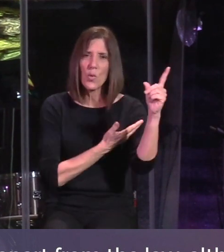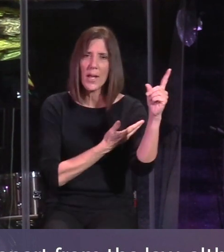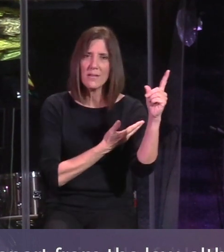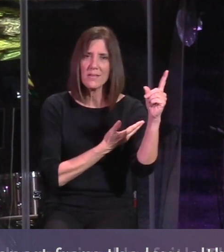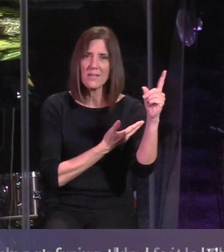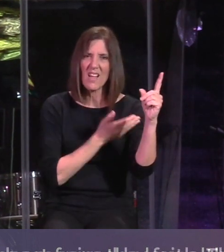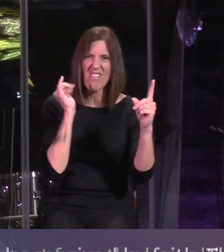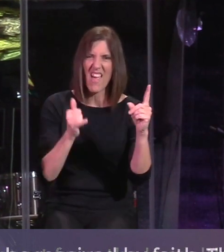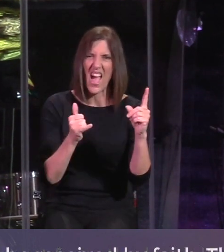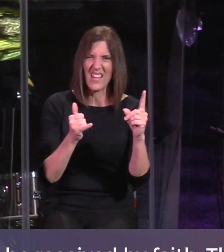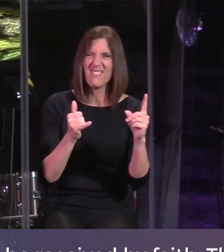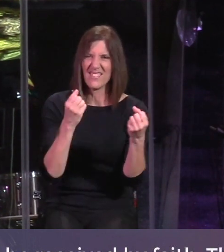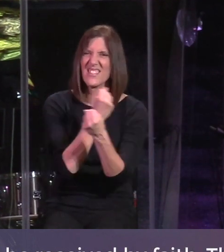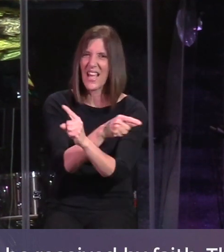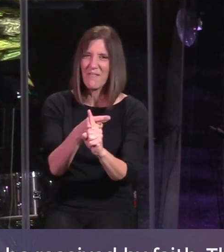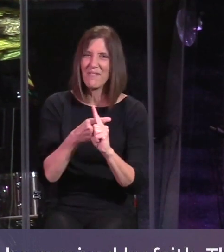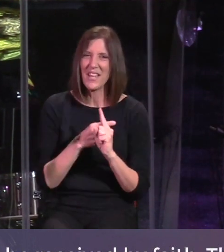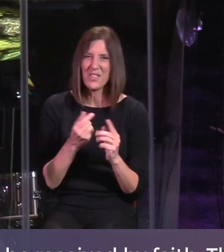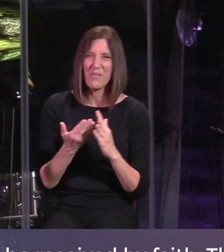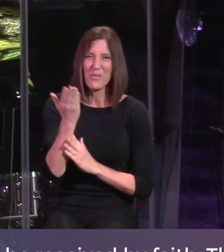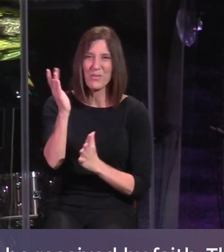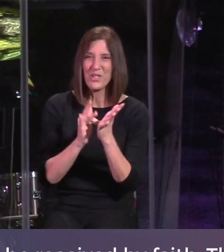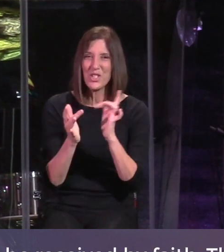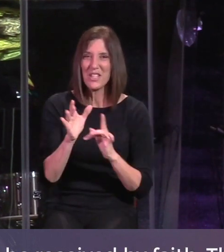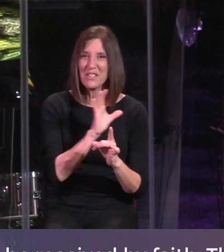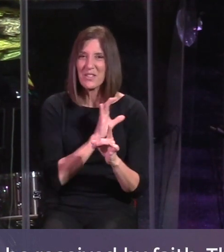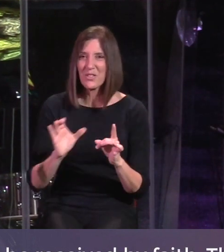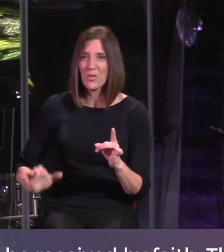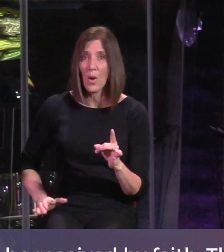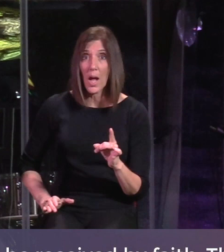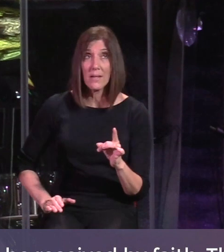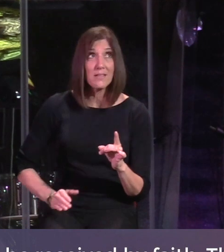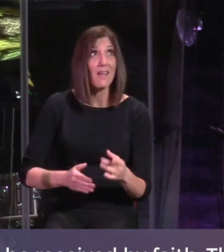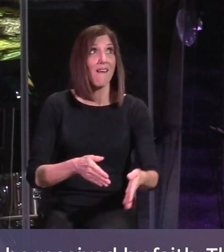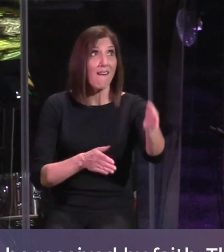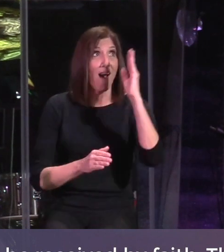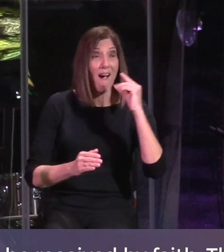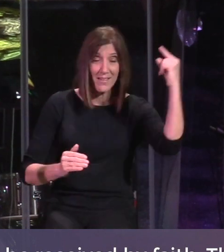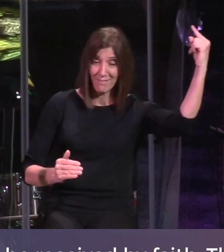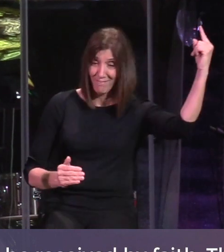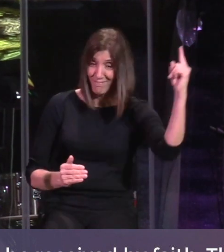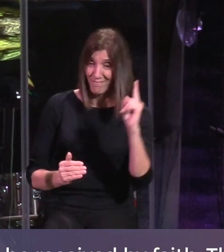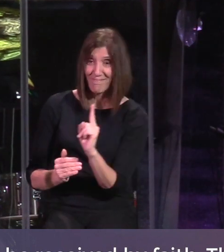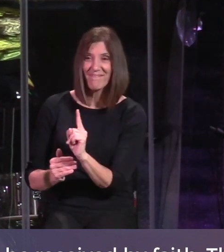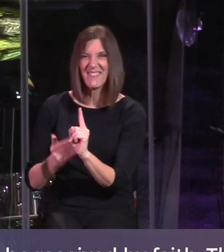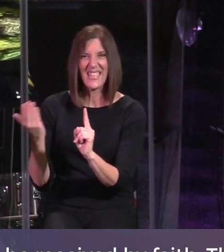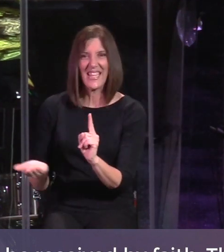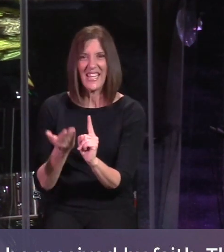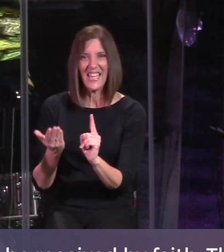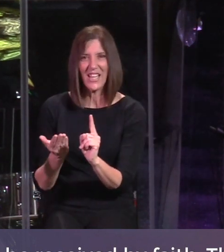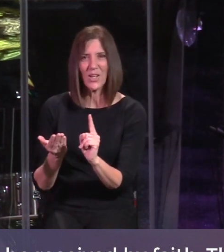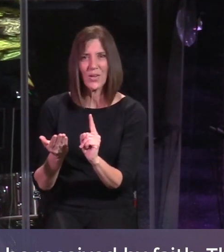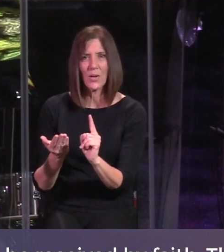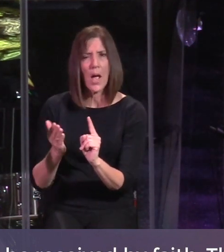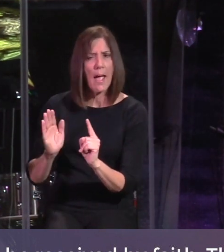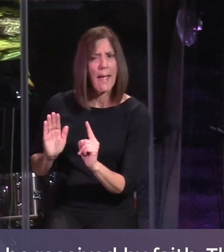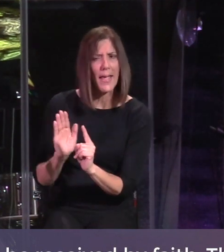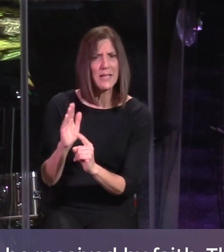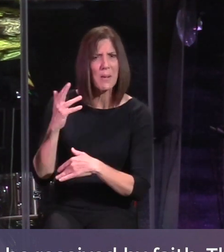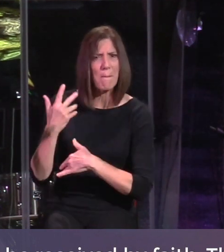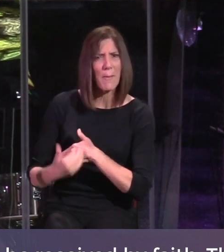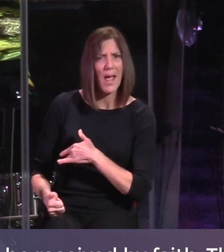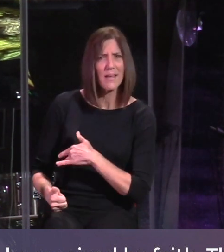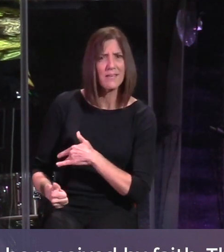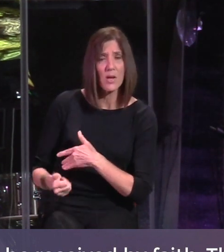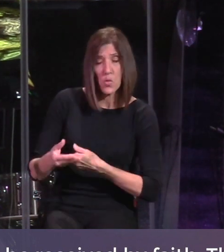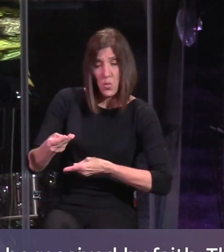Christ Jesus, whom God put forward as a propitiation by his blood to be received by